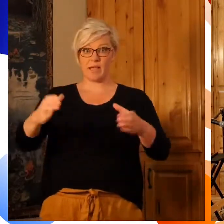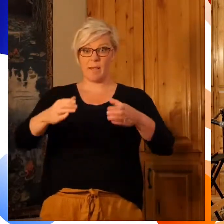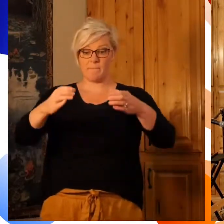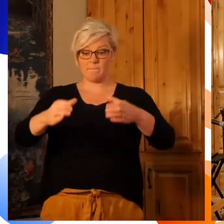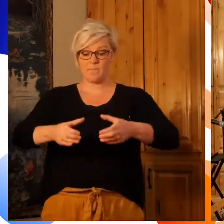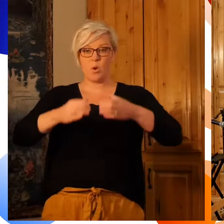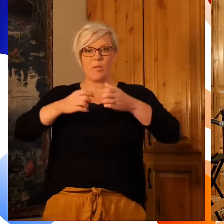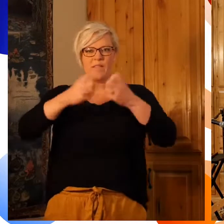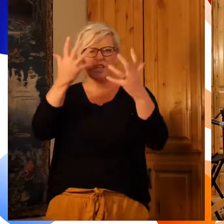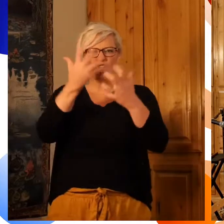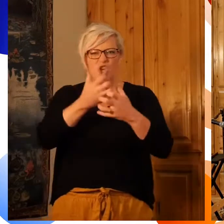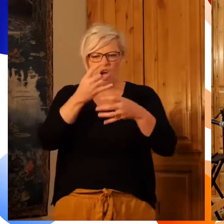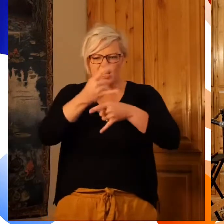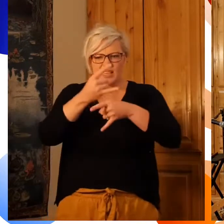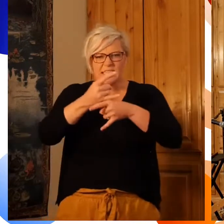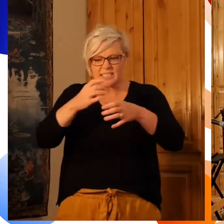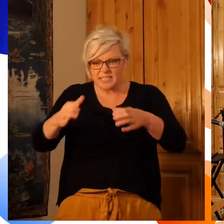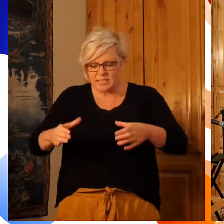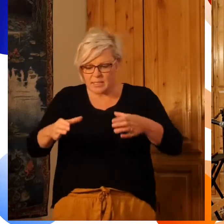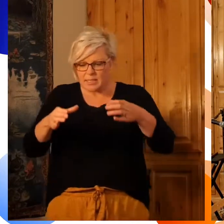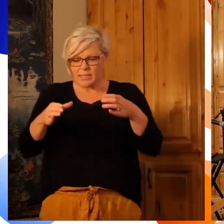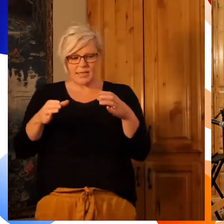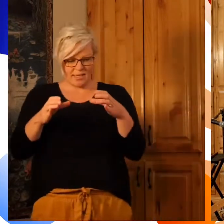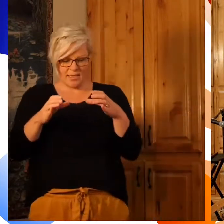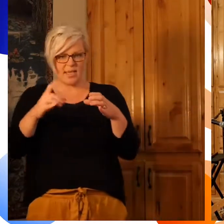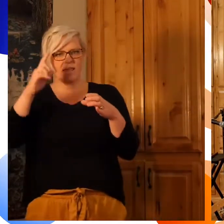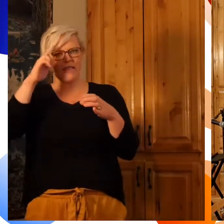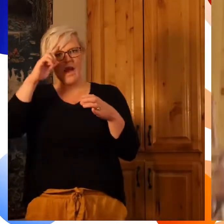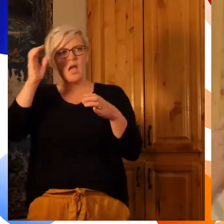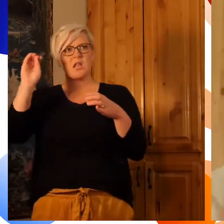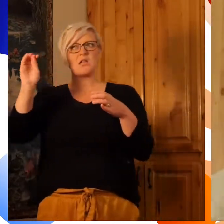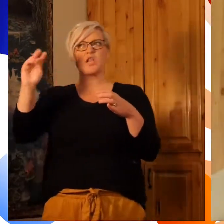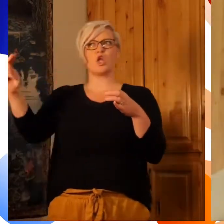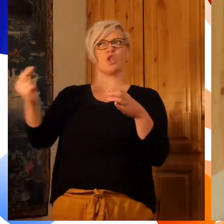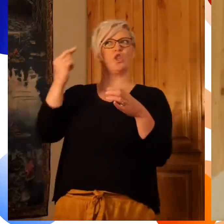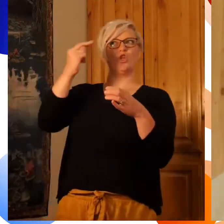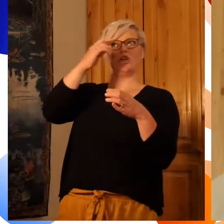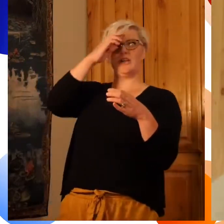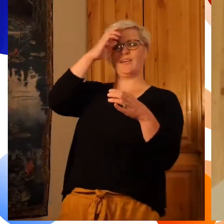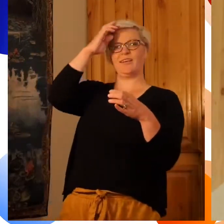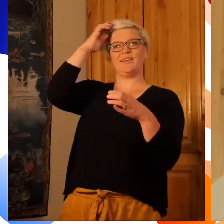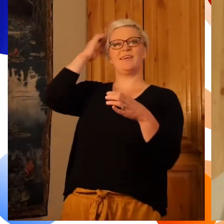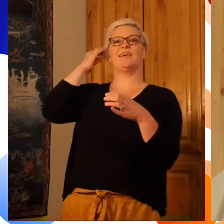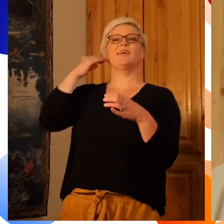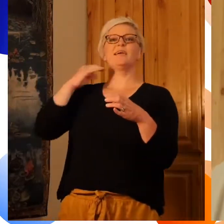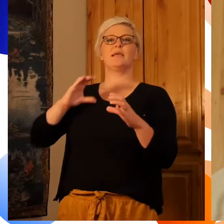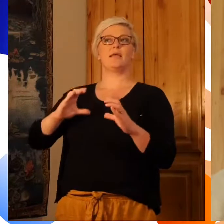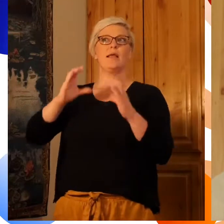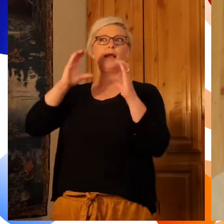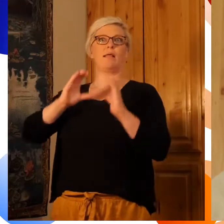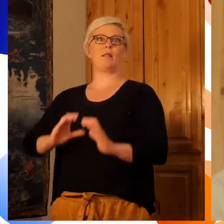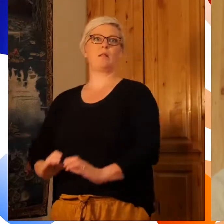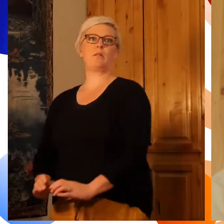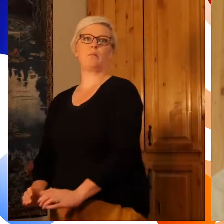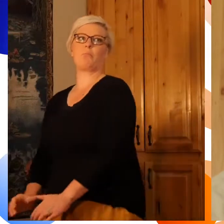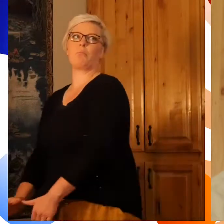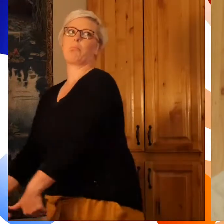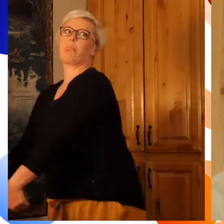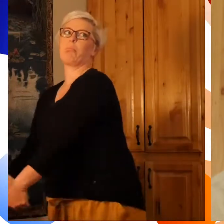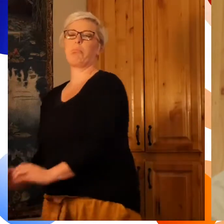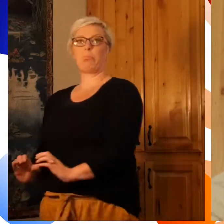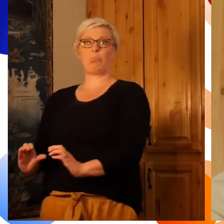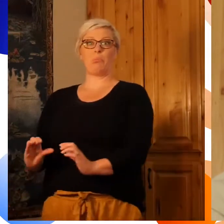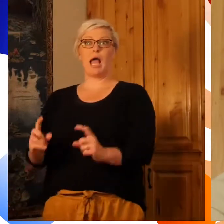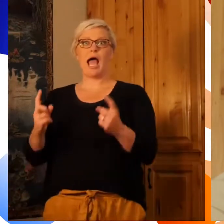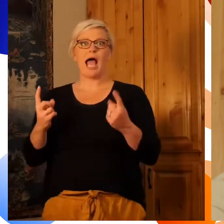mysterious liquor in it, and when he thought no one was looking, he poured it out under the table, sploosh. But when he did so, all the